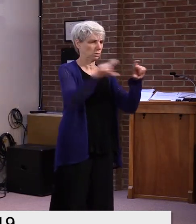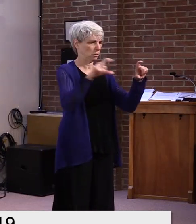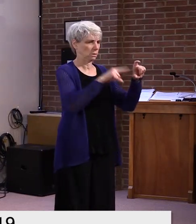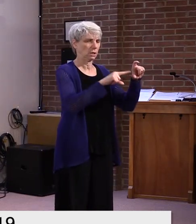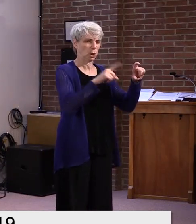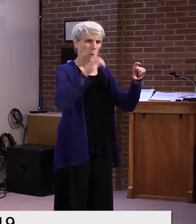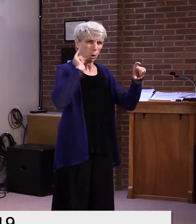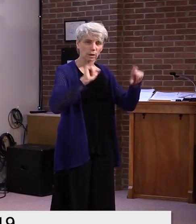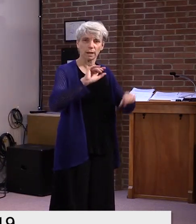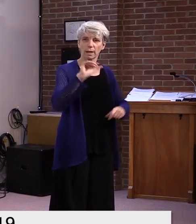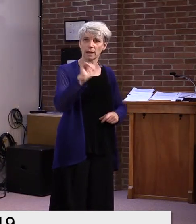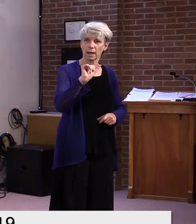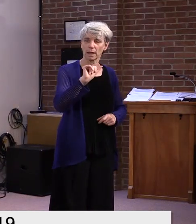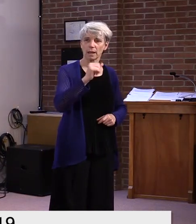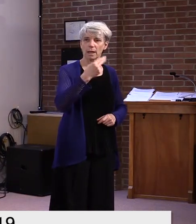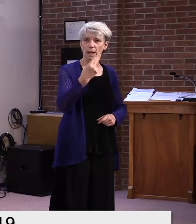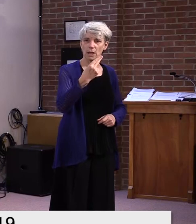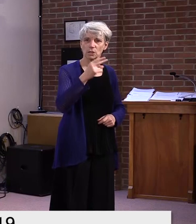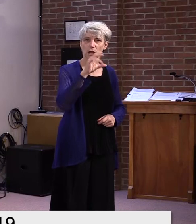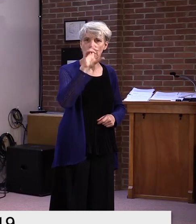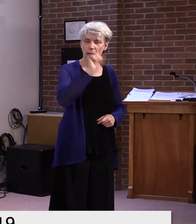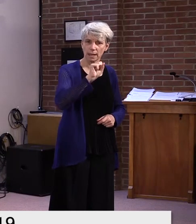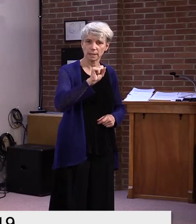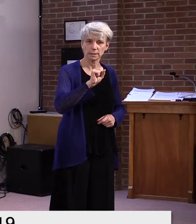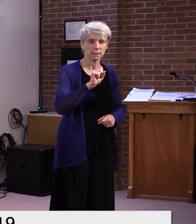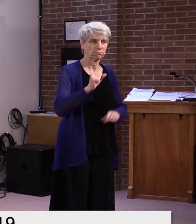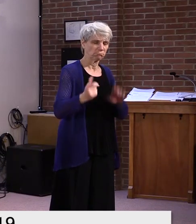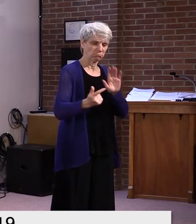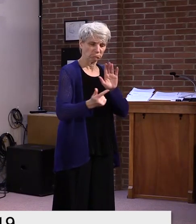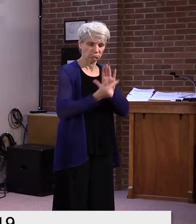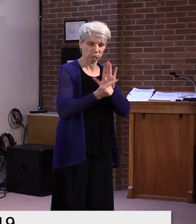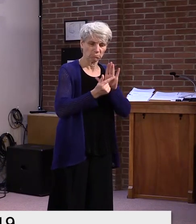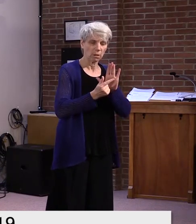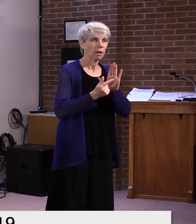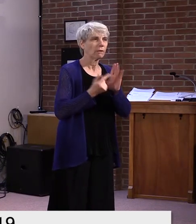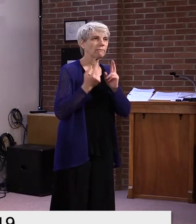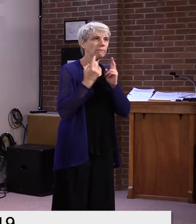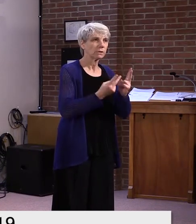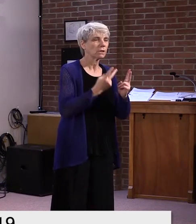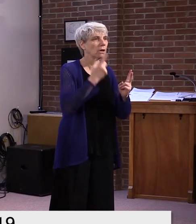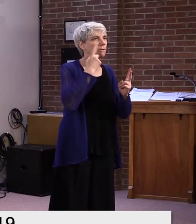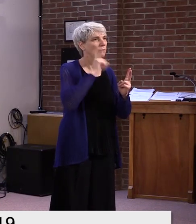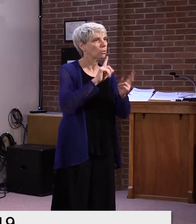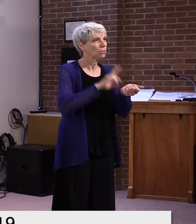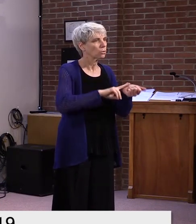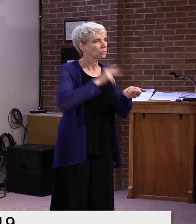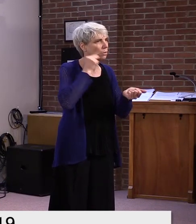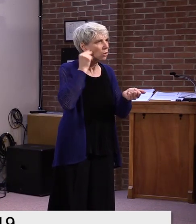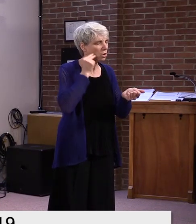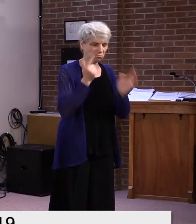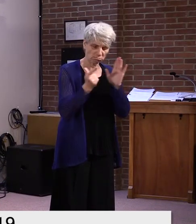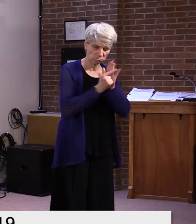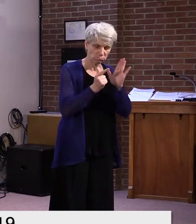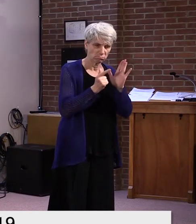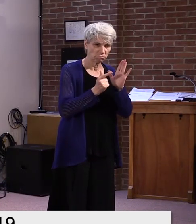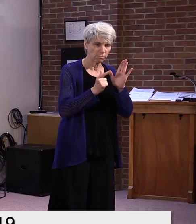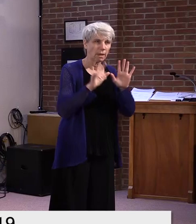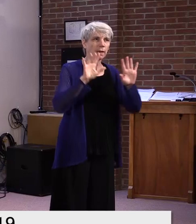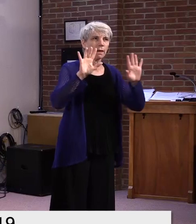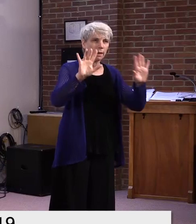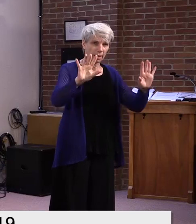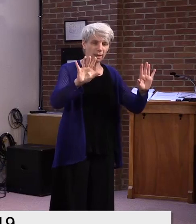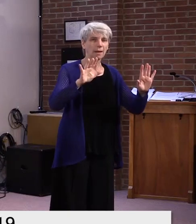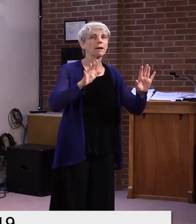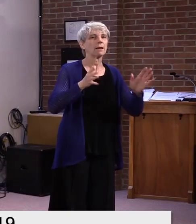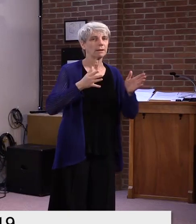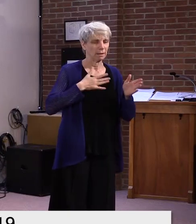was suspending visitation or not allowing visitation at long-term care facilities. I do want to set the